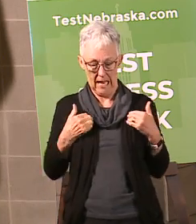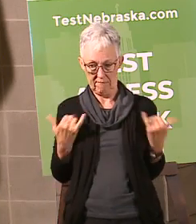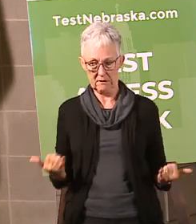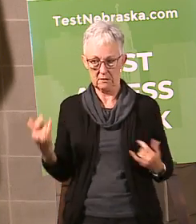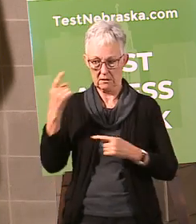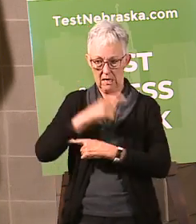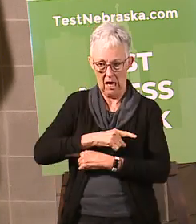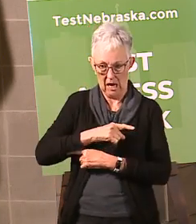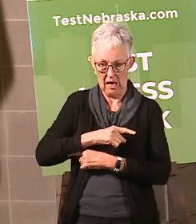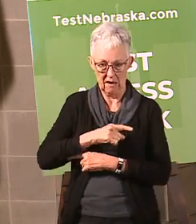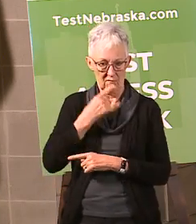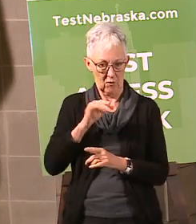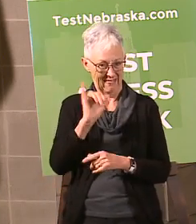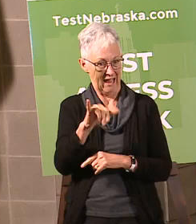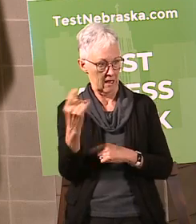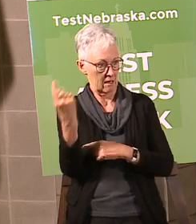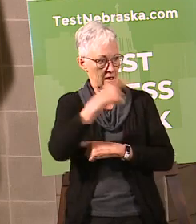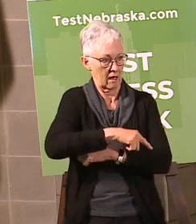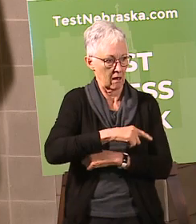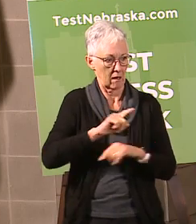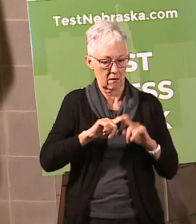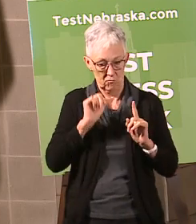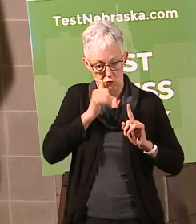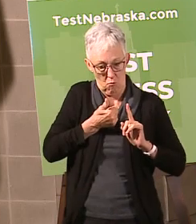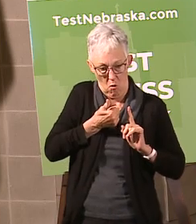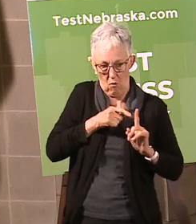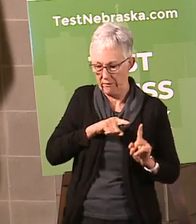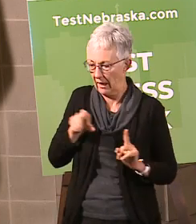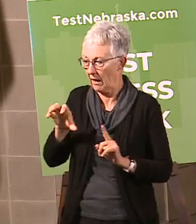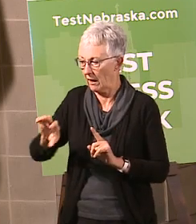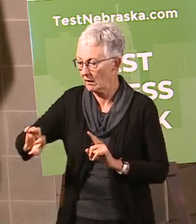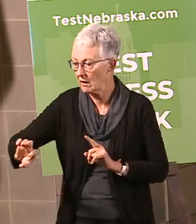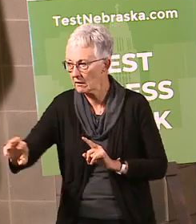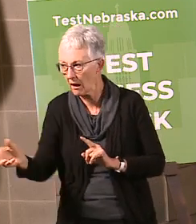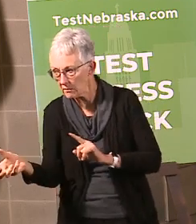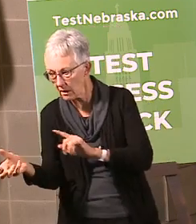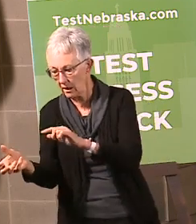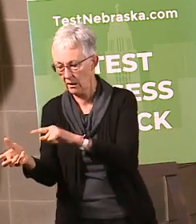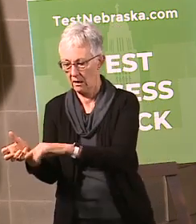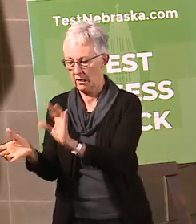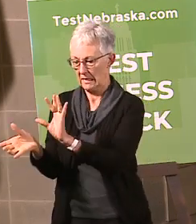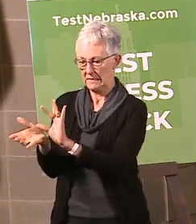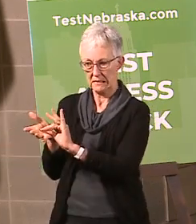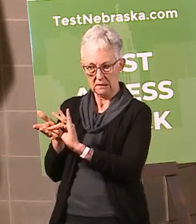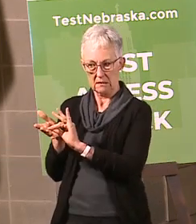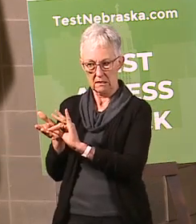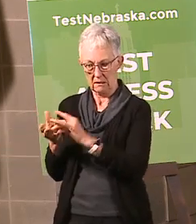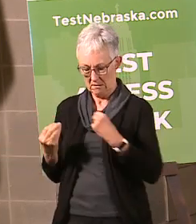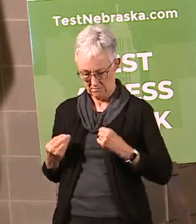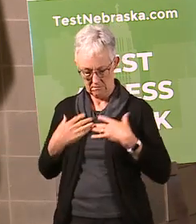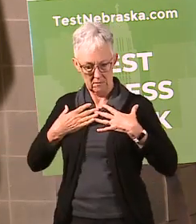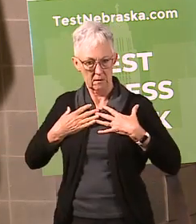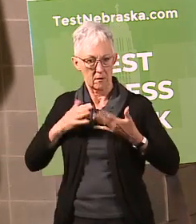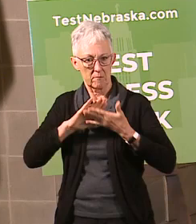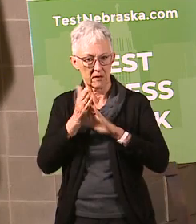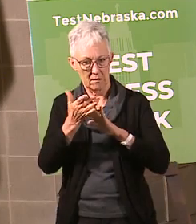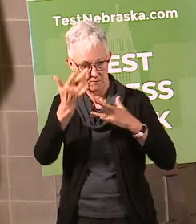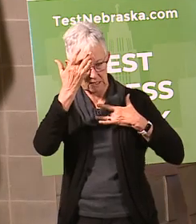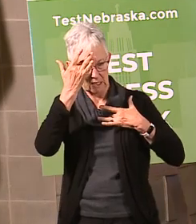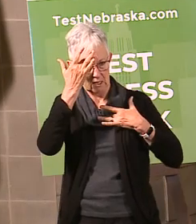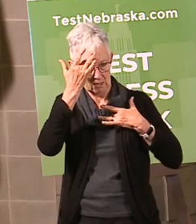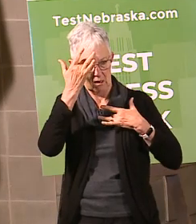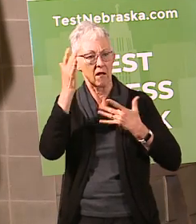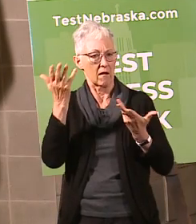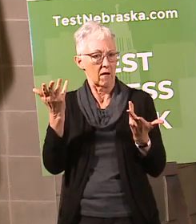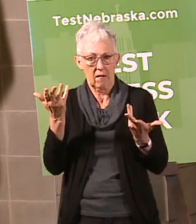What we use the testing for is we test somebody. If they test positive, and we get that person to isolate, and then we do the contact tracing through